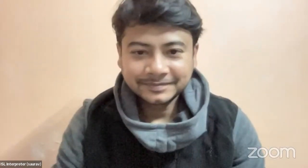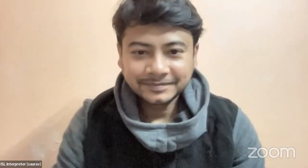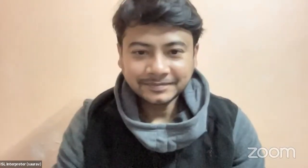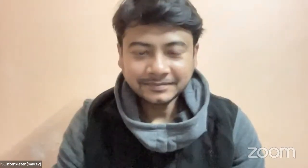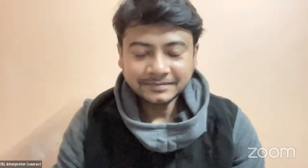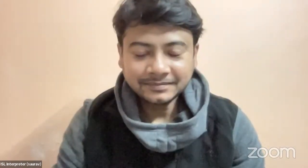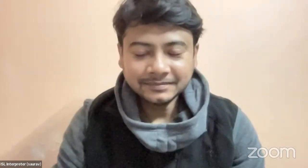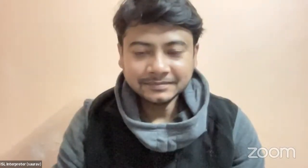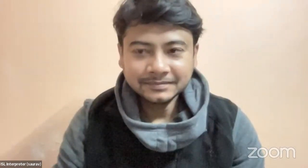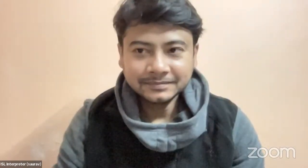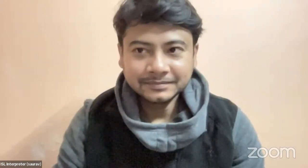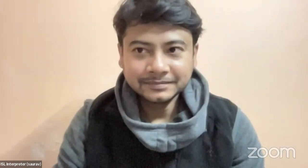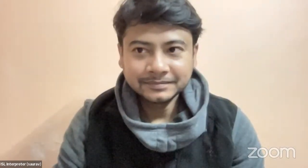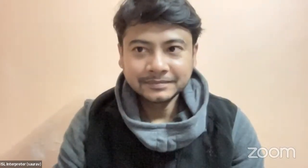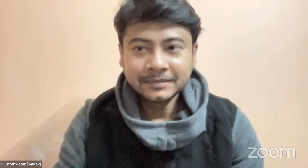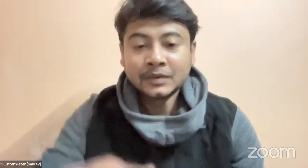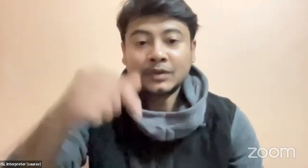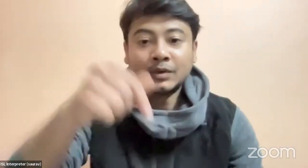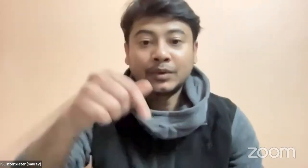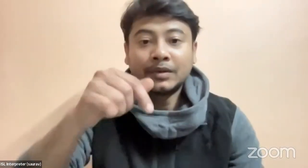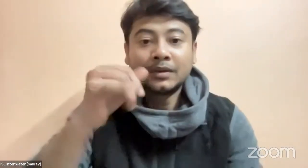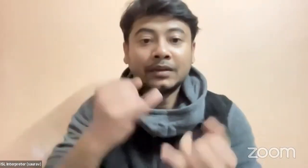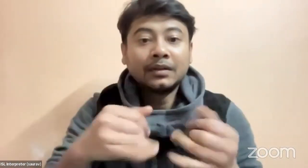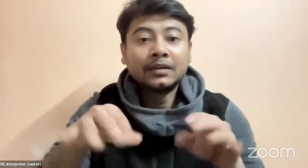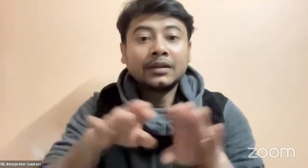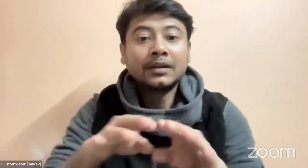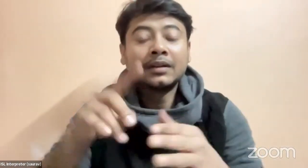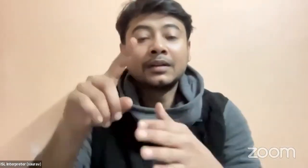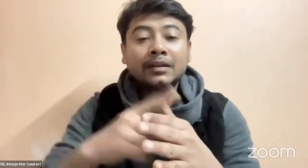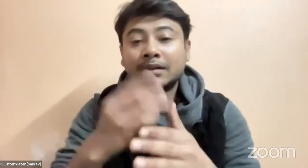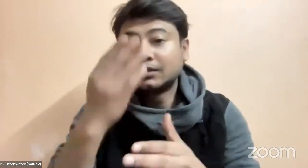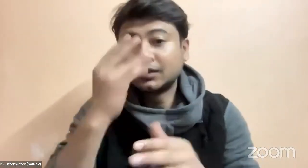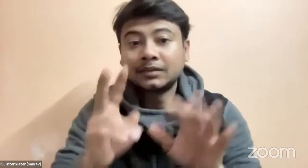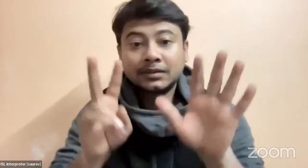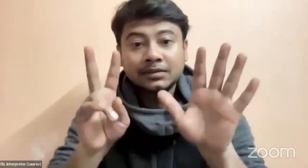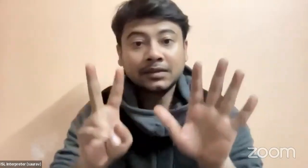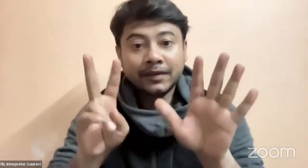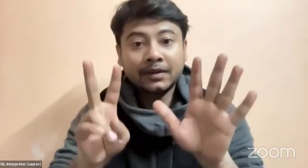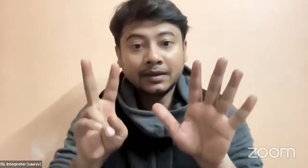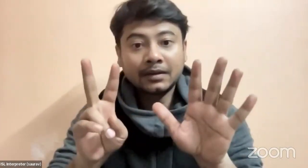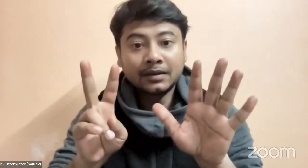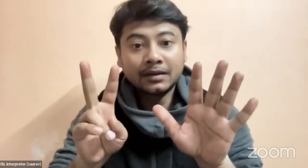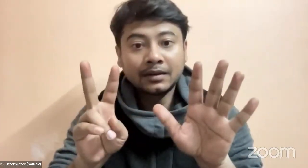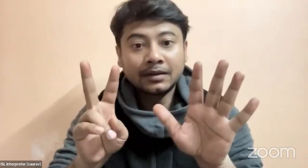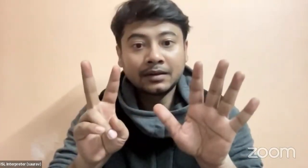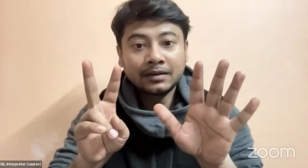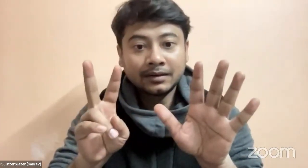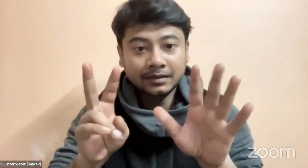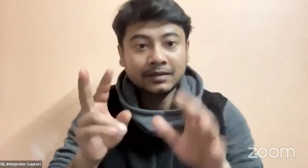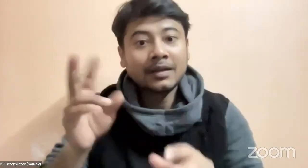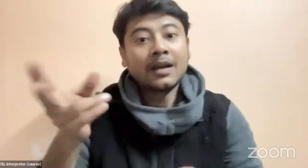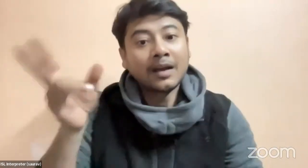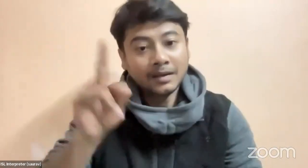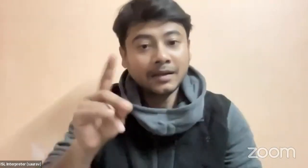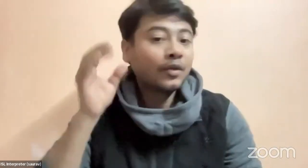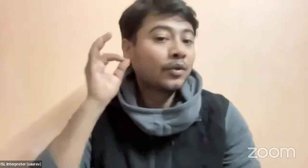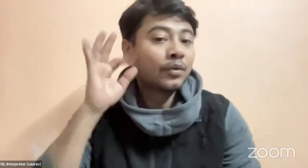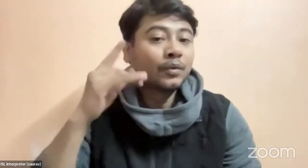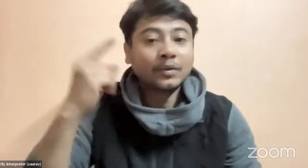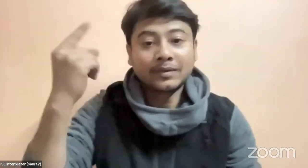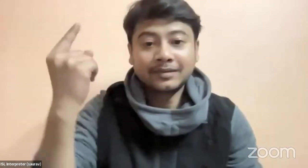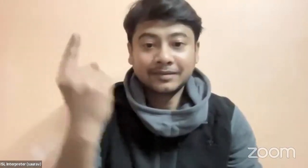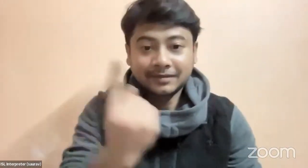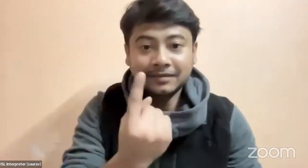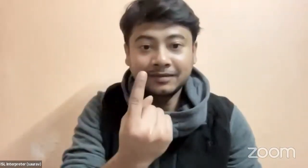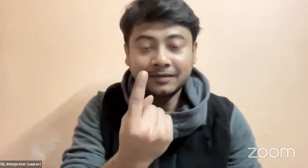And today we are meeting again discussing on Lord Chaitanya Mahaprabhu, and today is Ekadashi. Today's Ekadashi's name